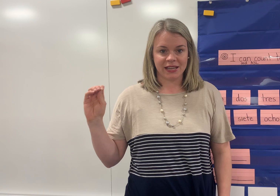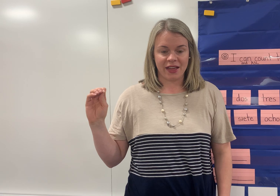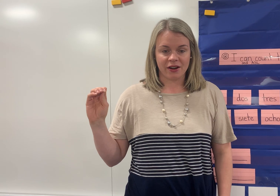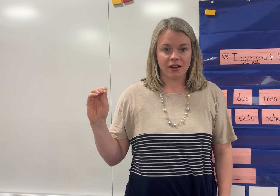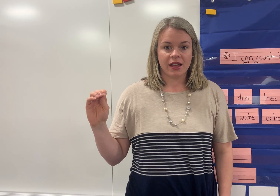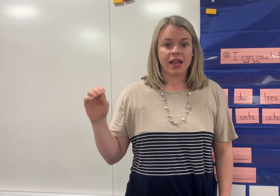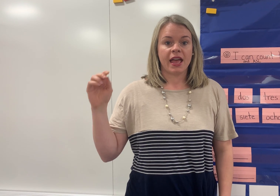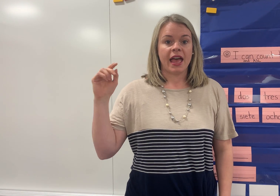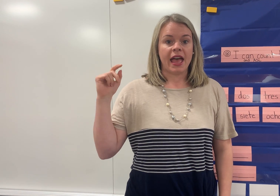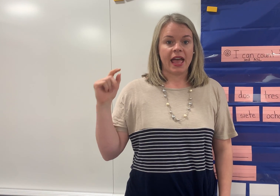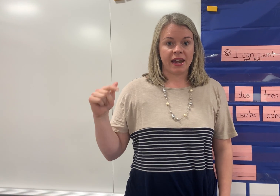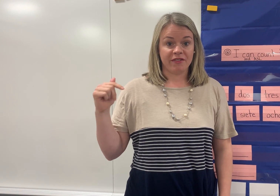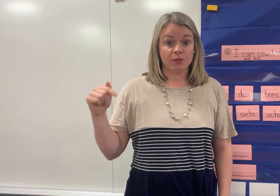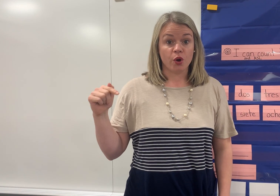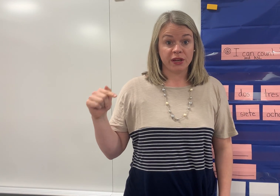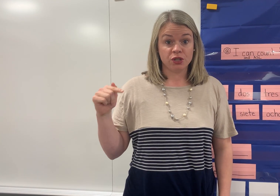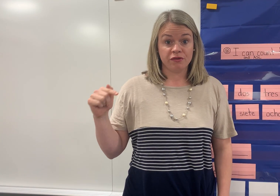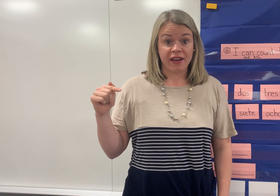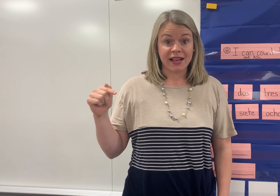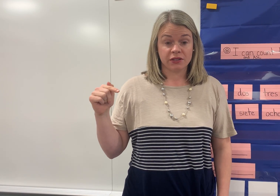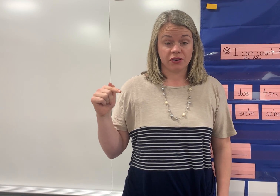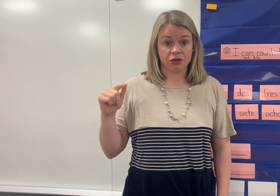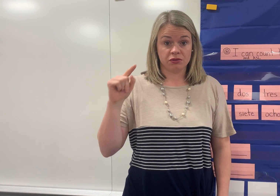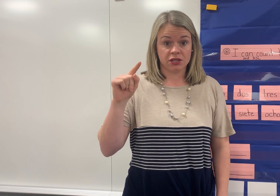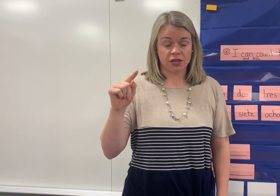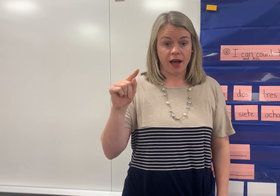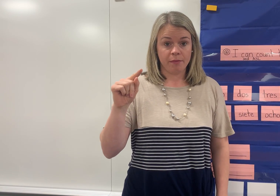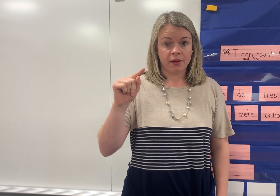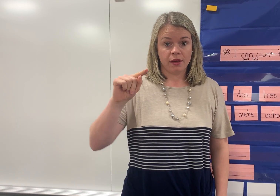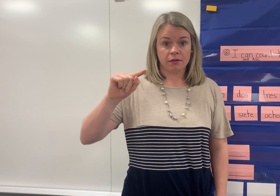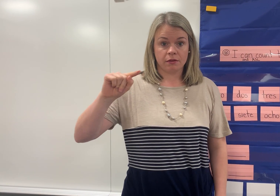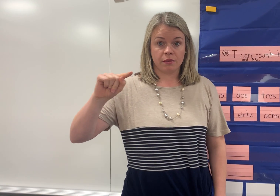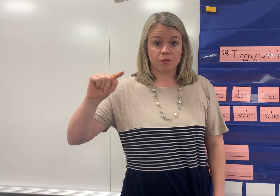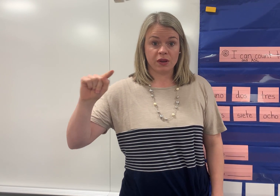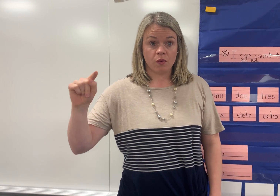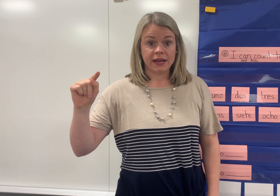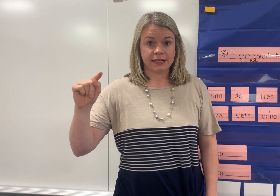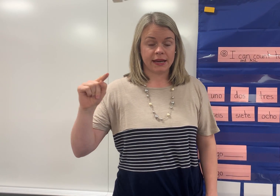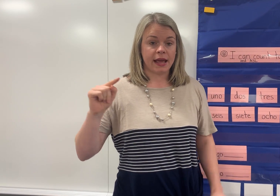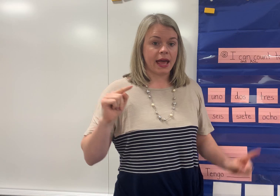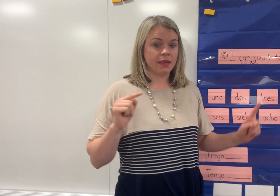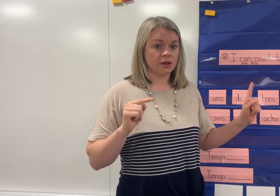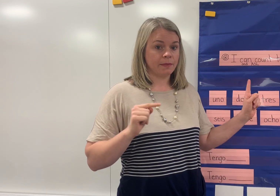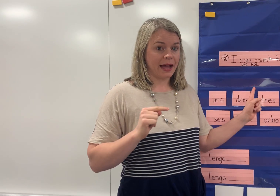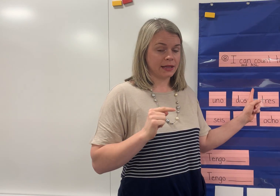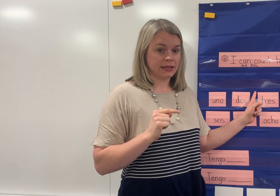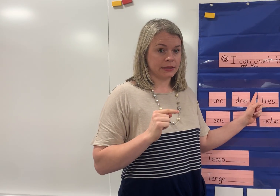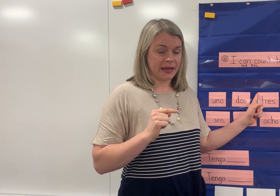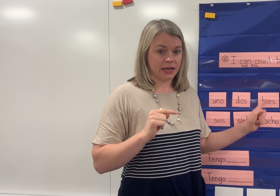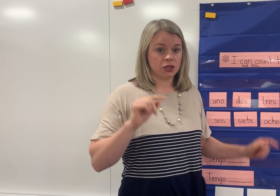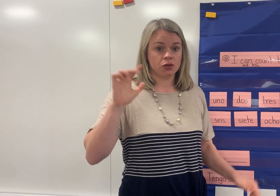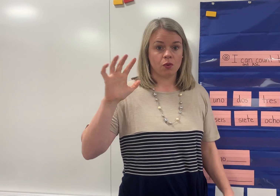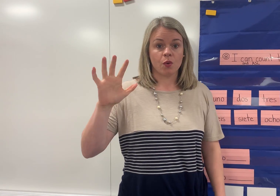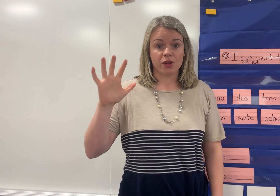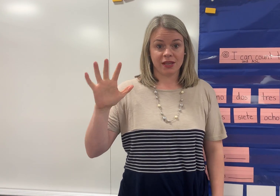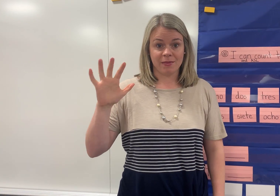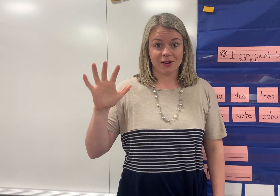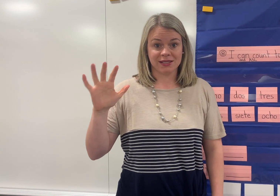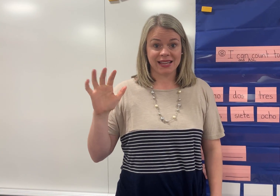together. And if I'm going too fast for you, stop and rewind it and look back at the Spanish or the American Sign